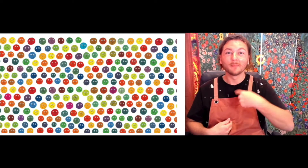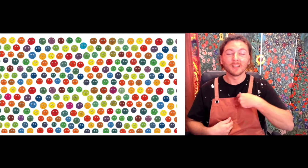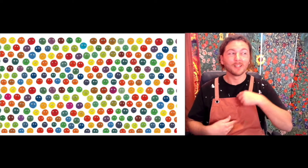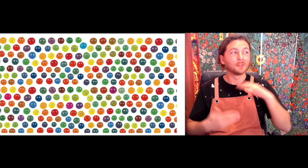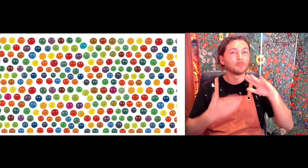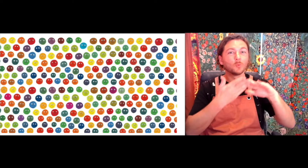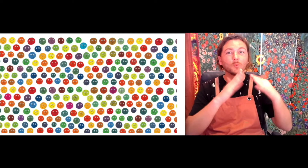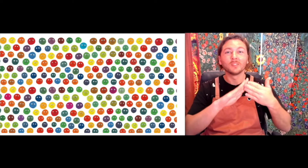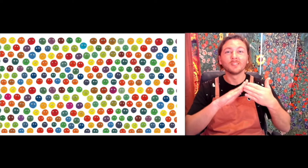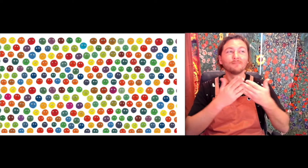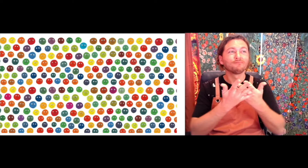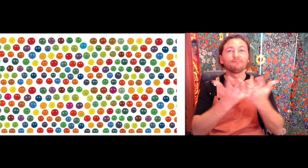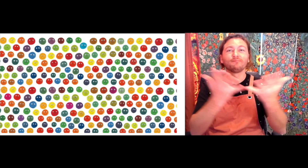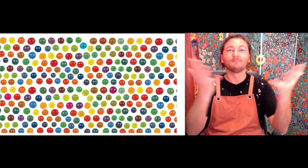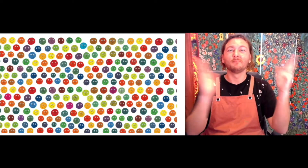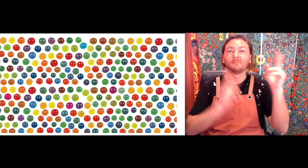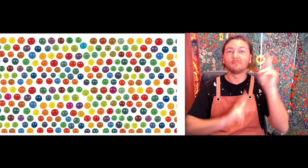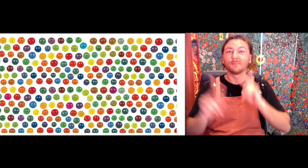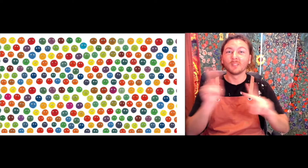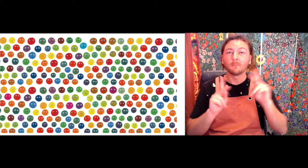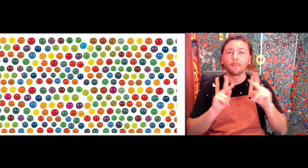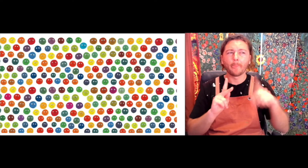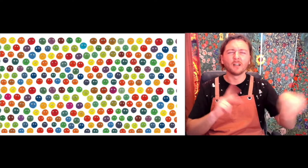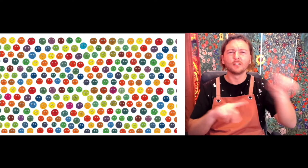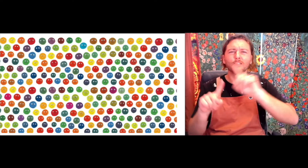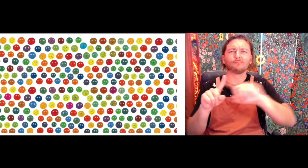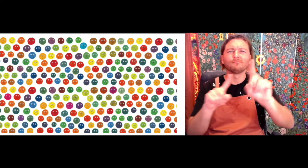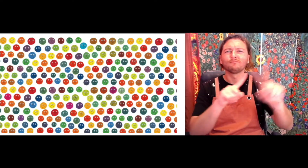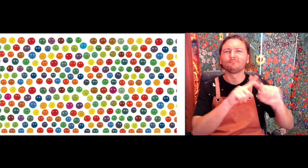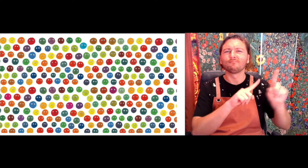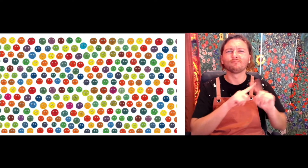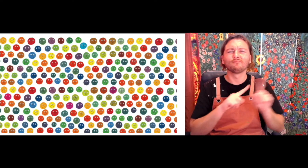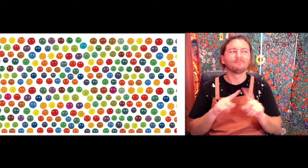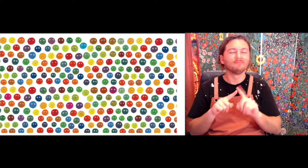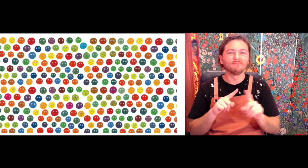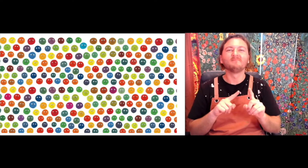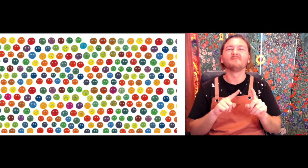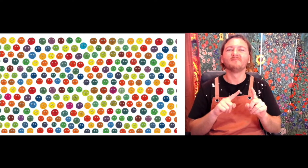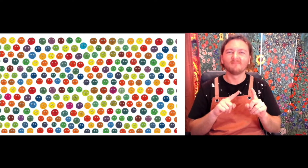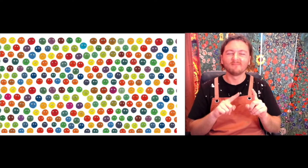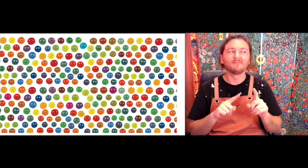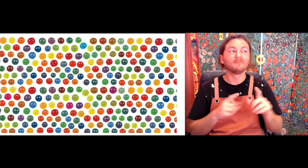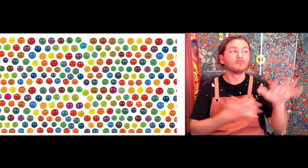like our human beings. Everyone here in the community, everyone is different.